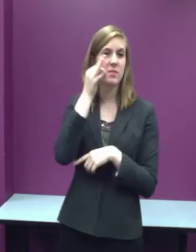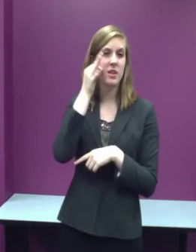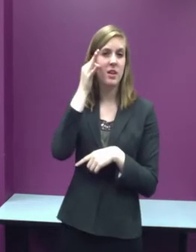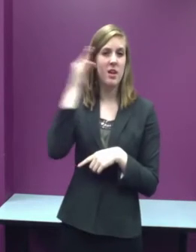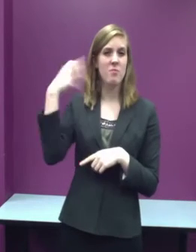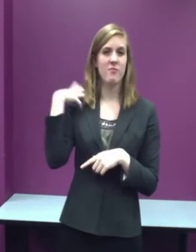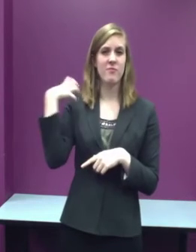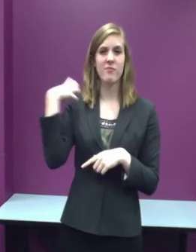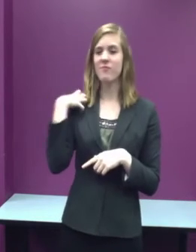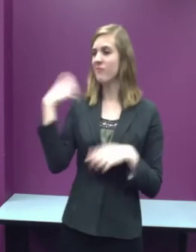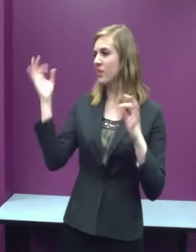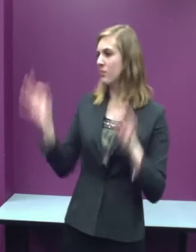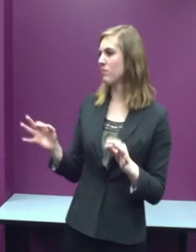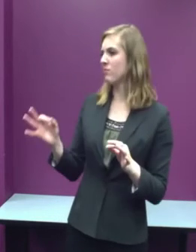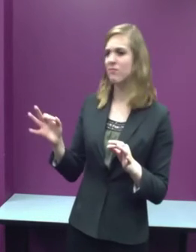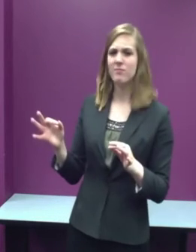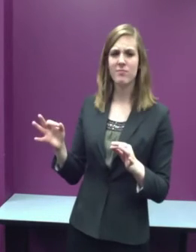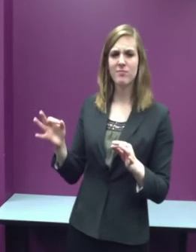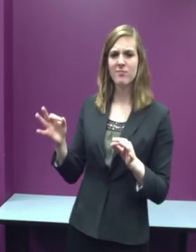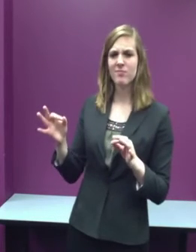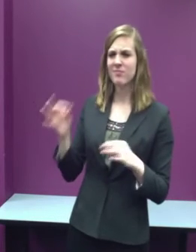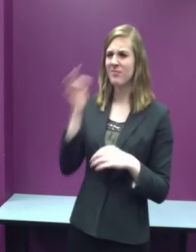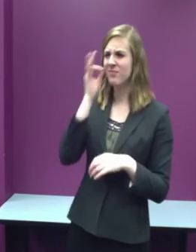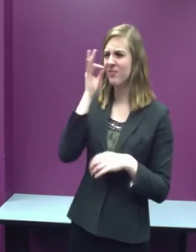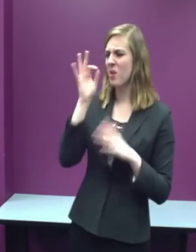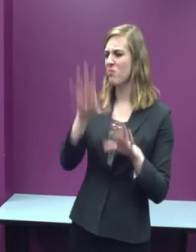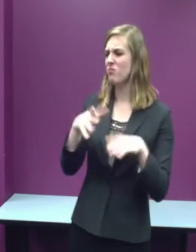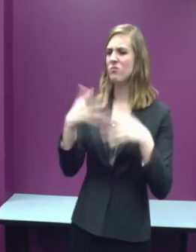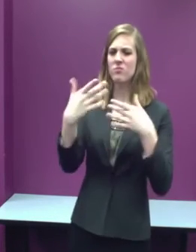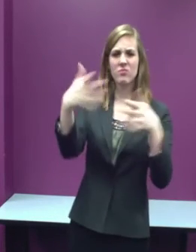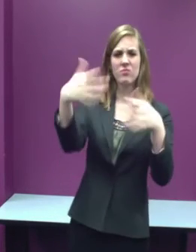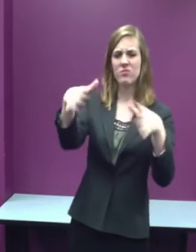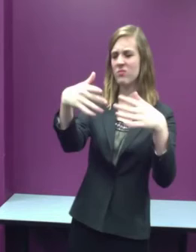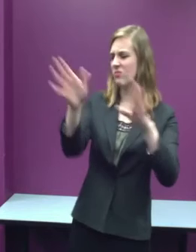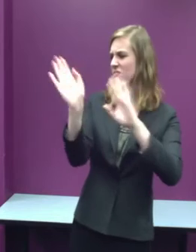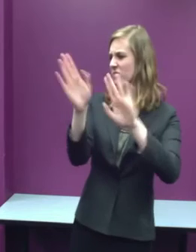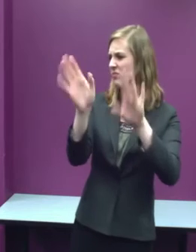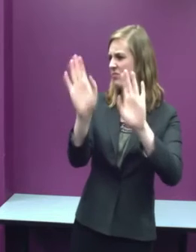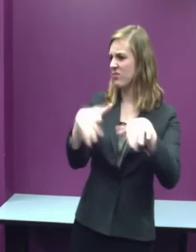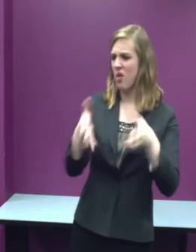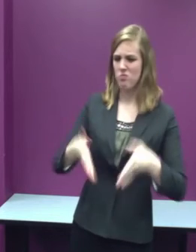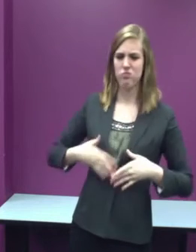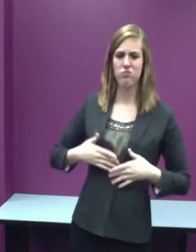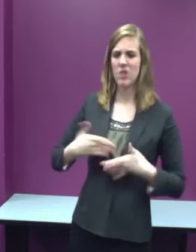The entire expedition could have ended that day near the present site of Pierre, South Dakota.